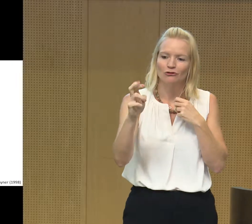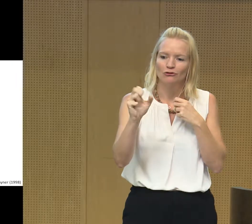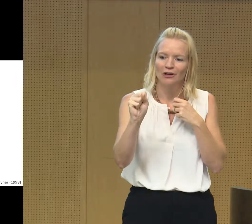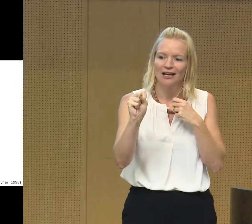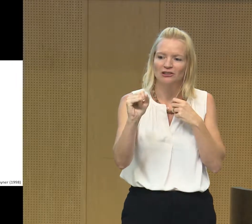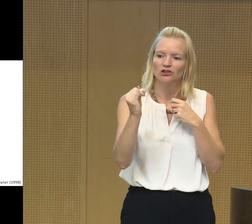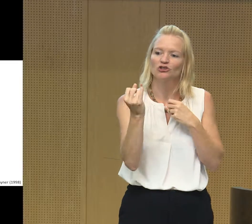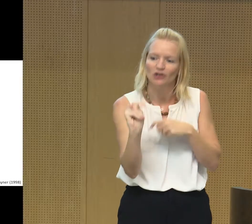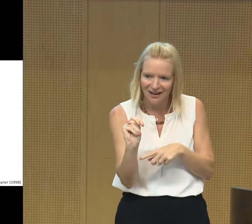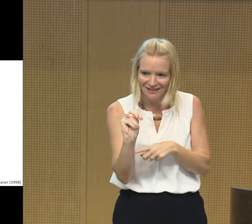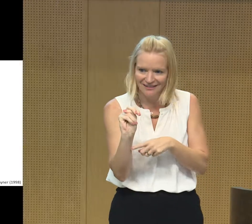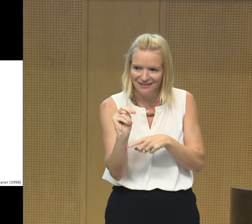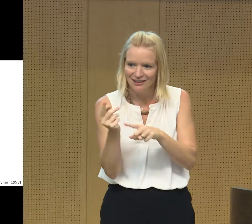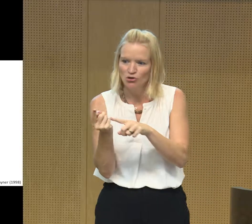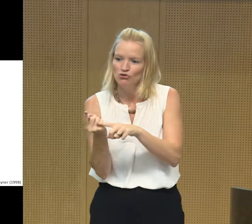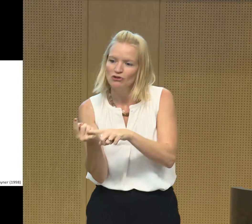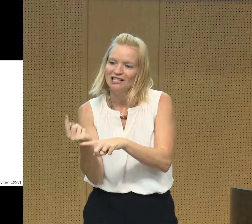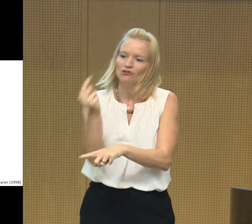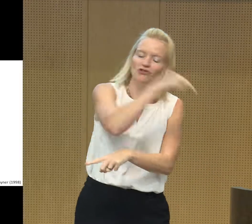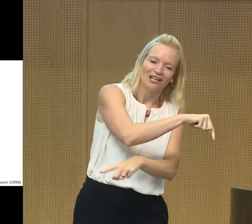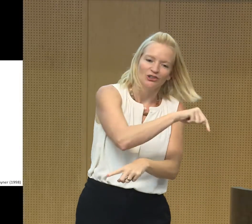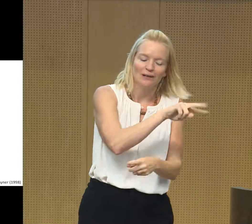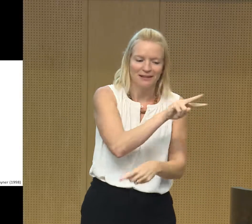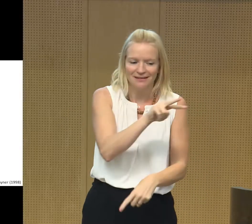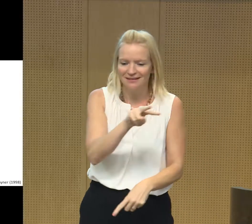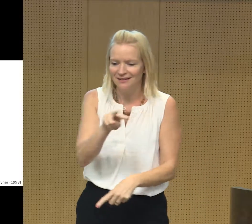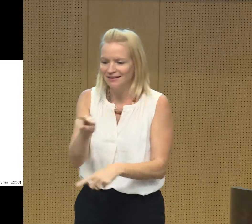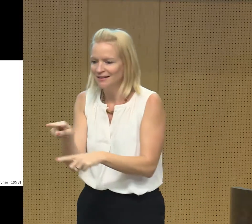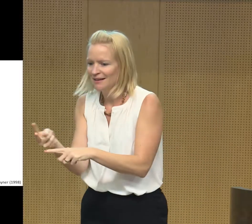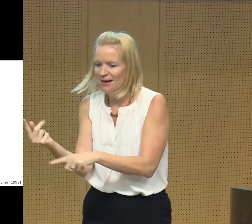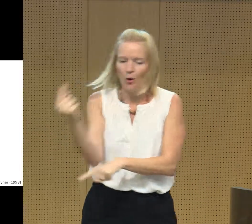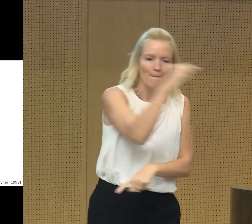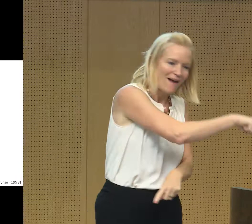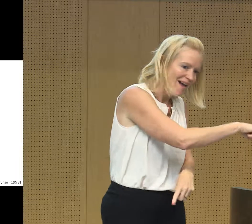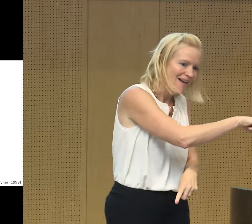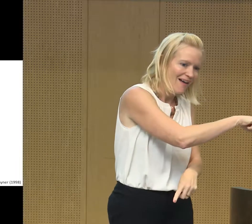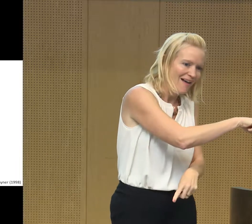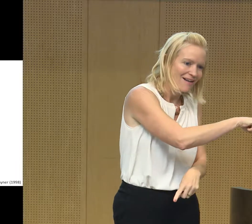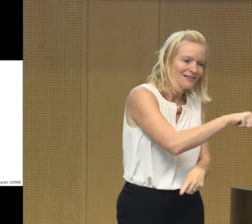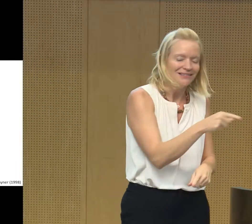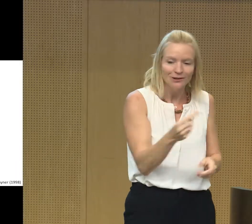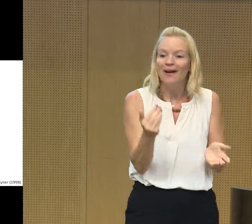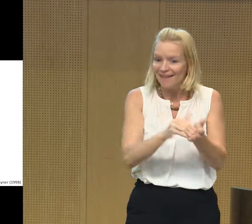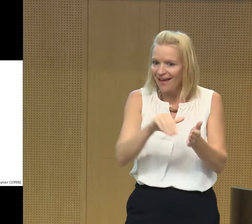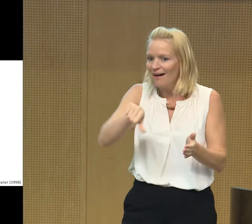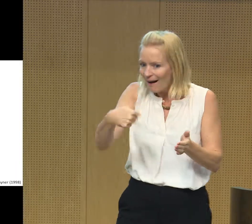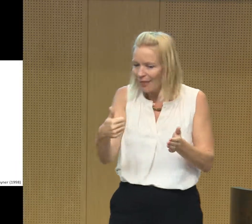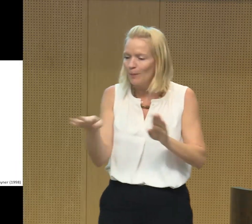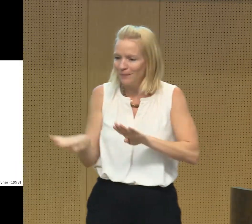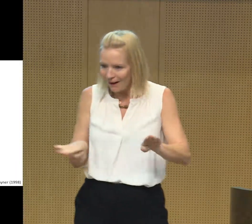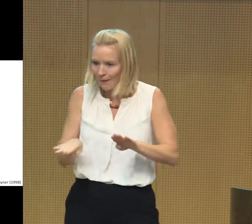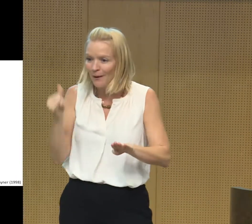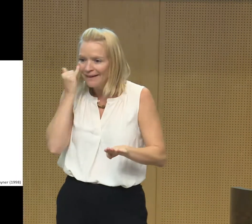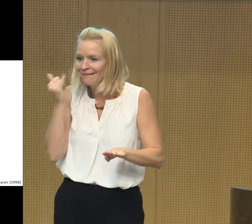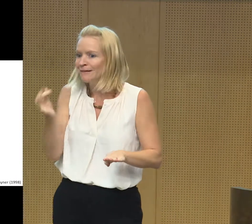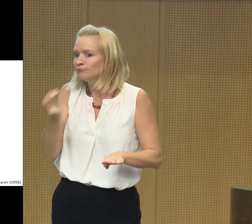That's called regression. It means going back and rereading. So